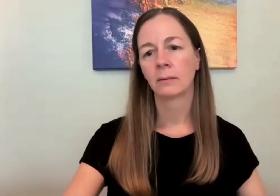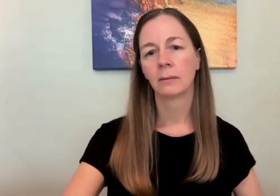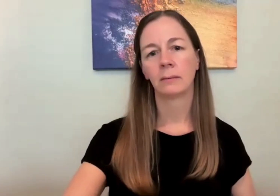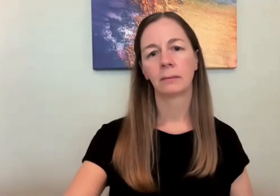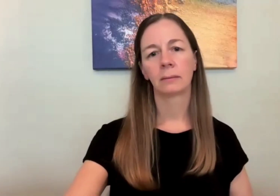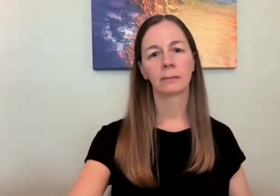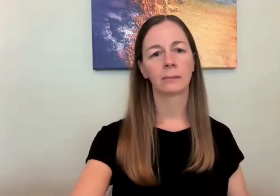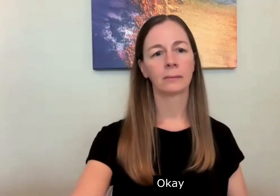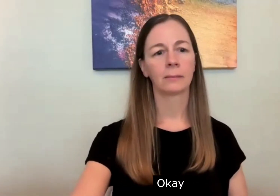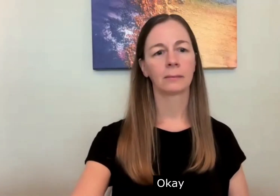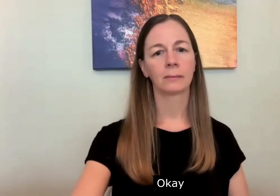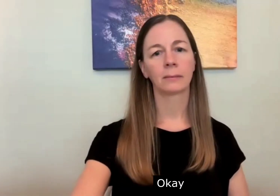Okay.